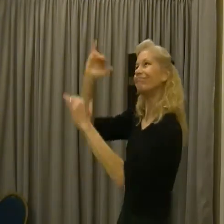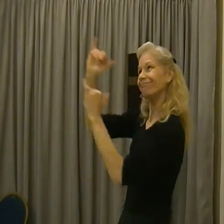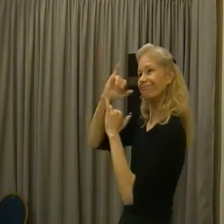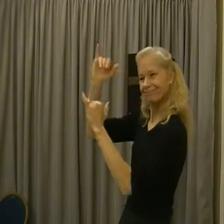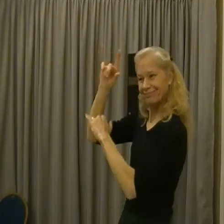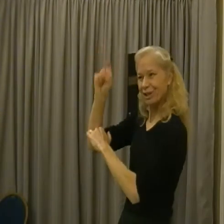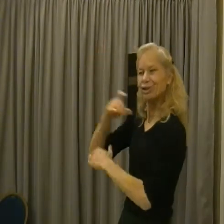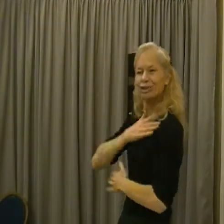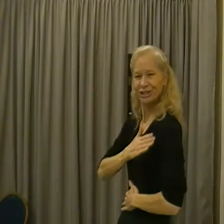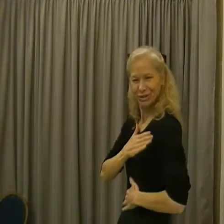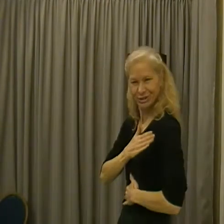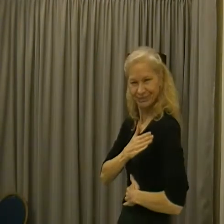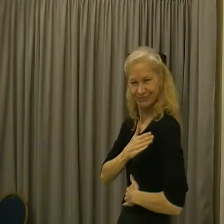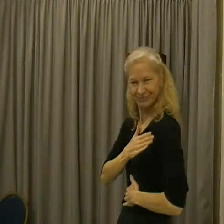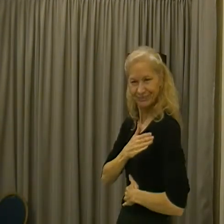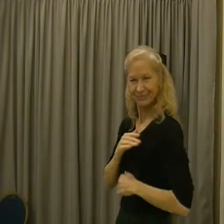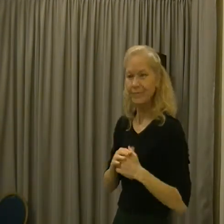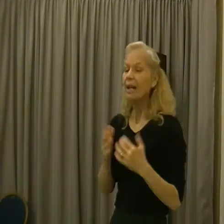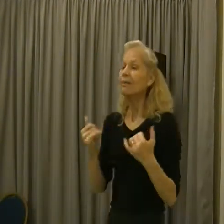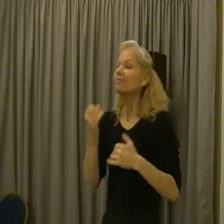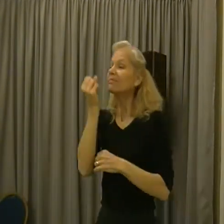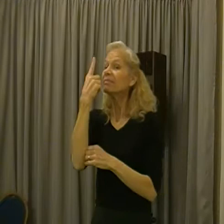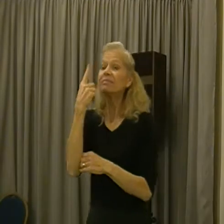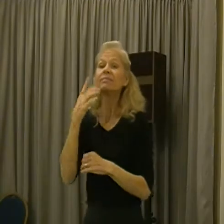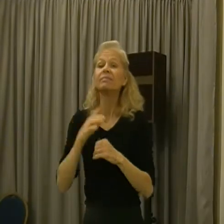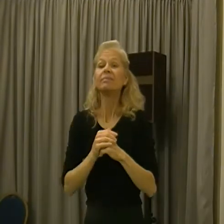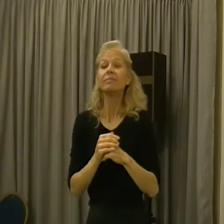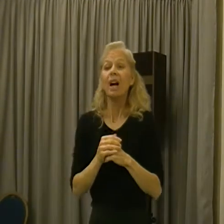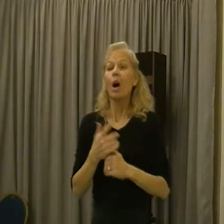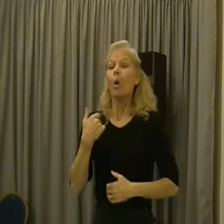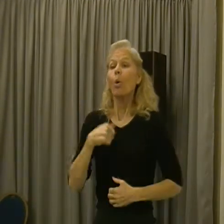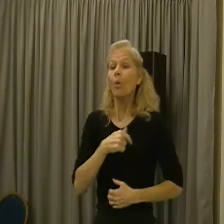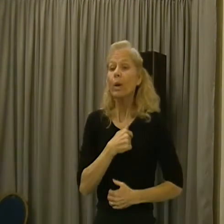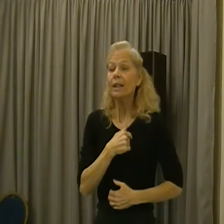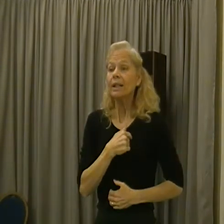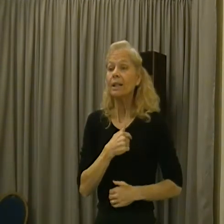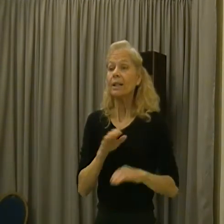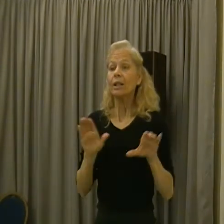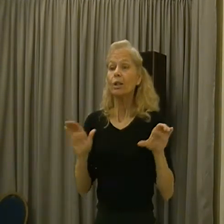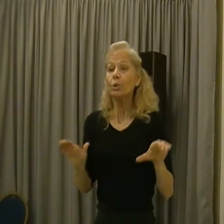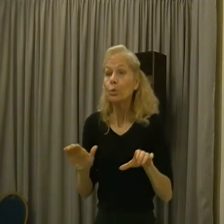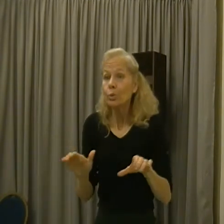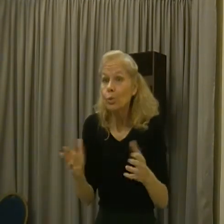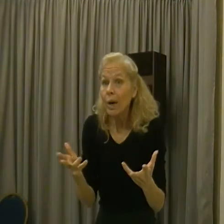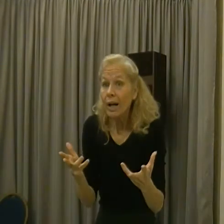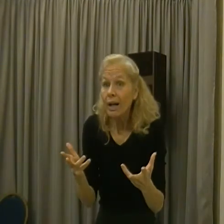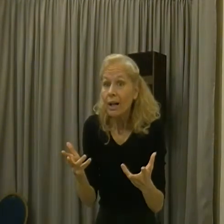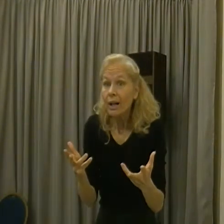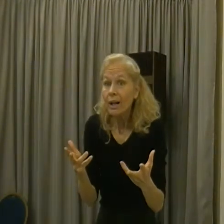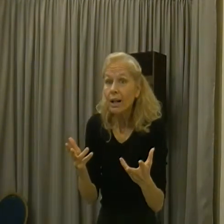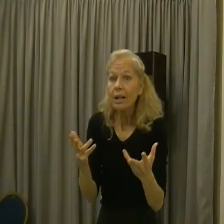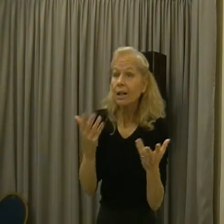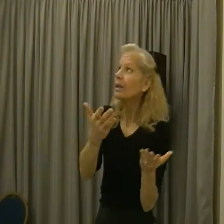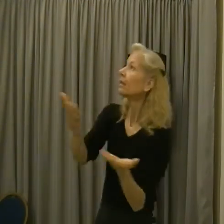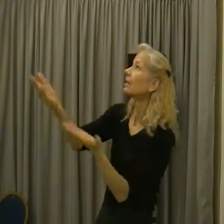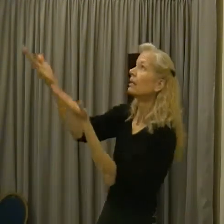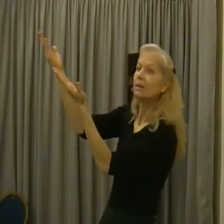We are workers in praise. It is what we do in our lives is to glorify God, to lift him up, to praise